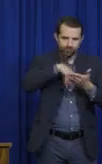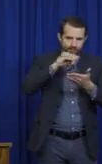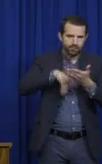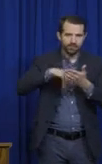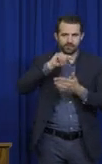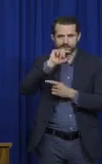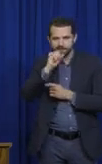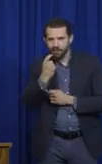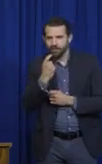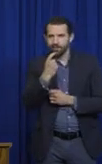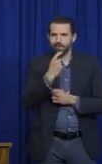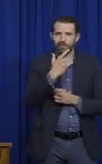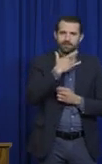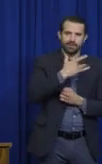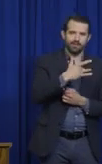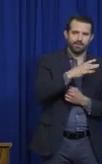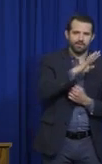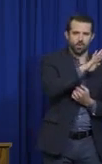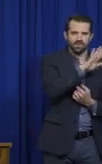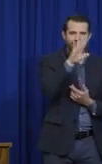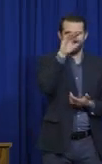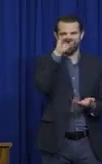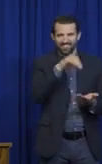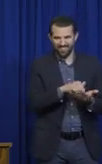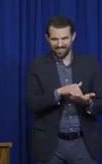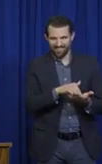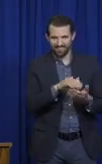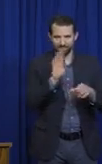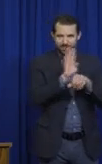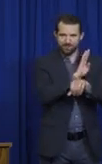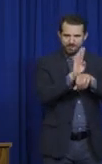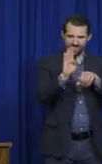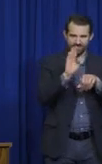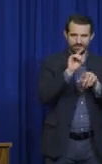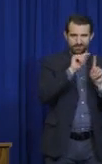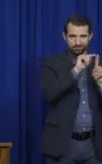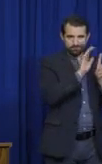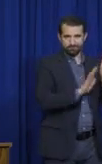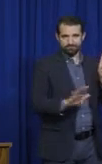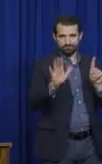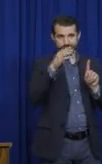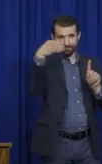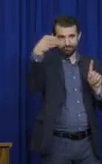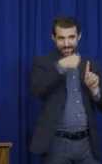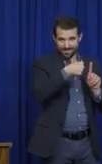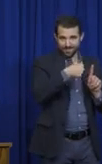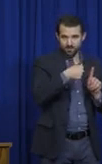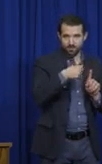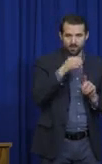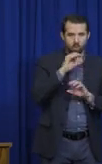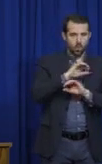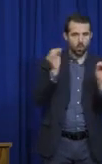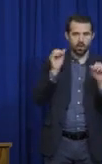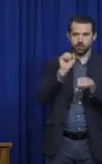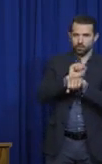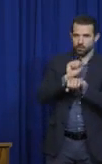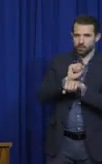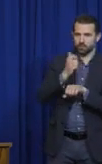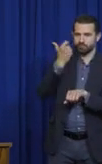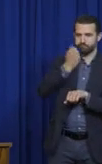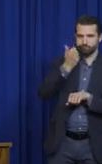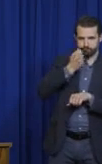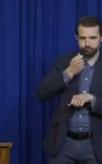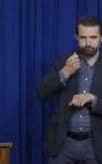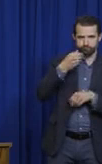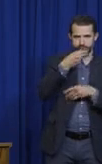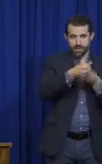the roughly 45,000 employers who employ them and pay into the Unemployment Insurance Trust Fund. This new